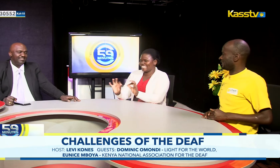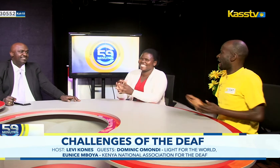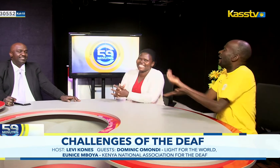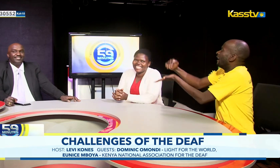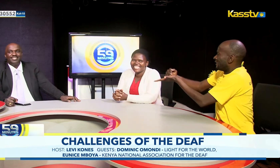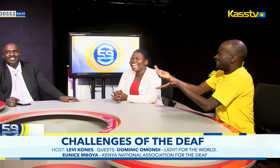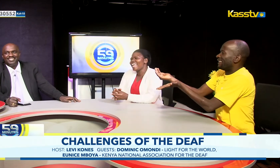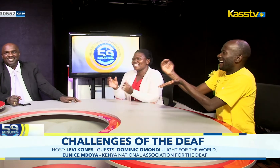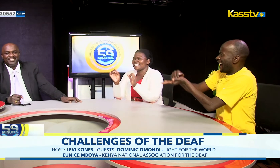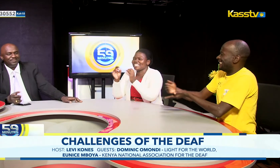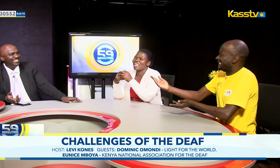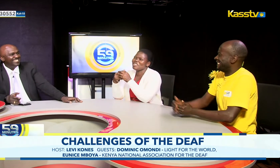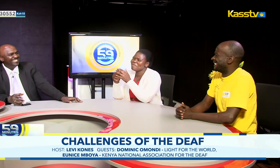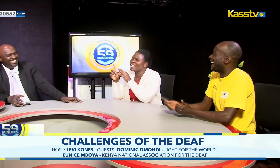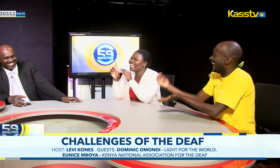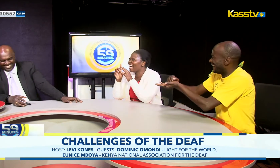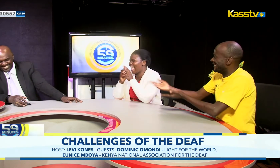it. So that's me. You can try it again.